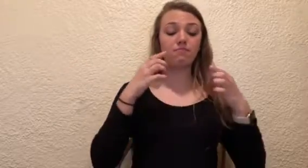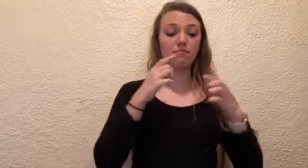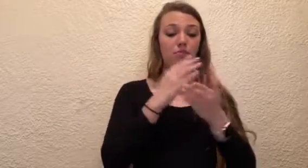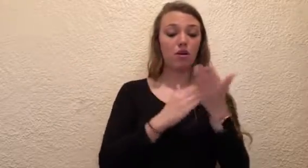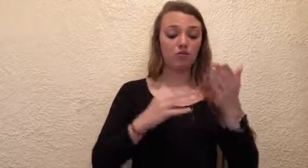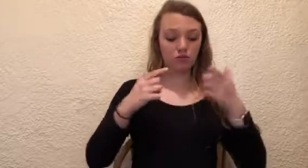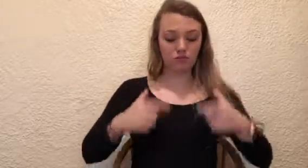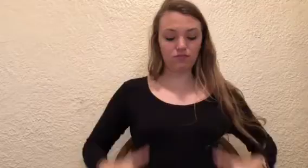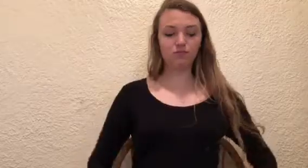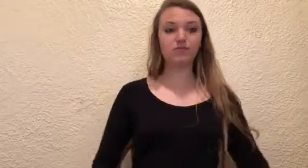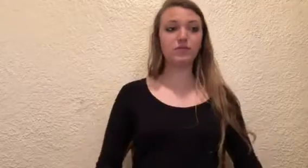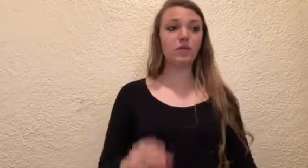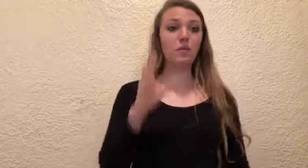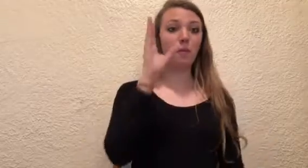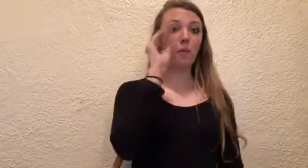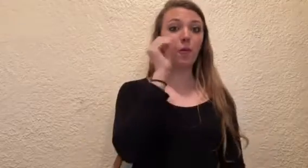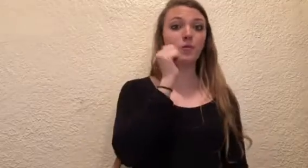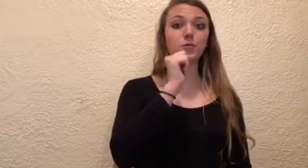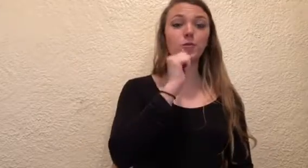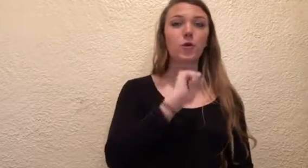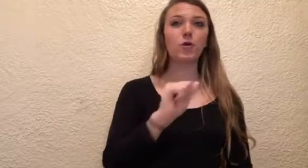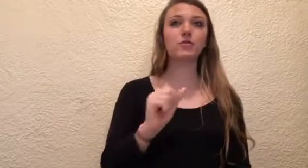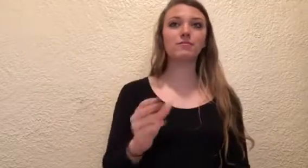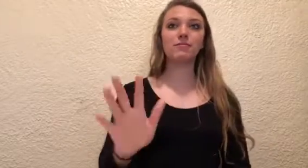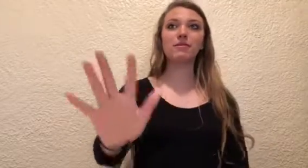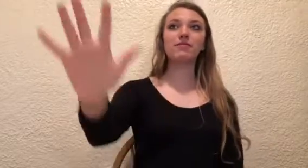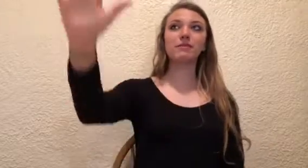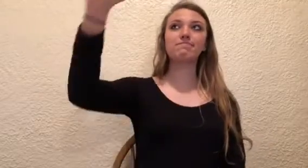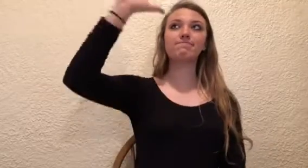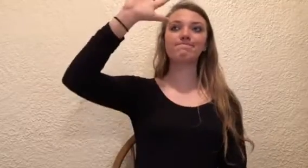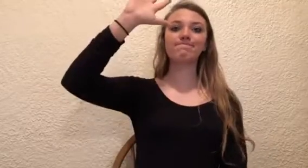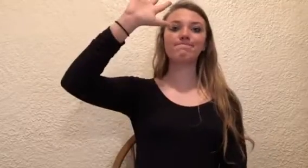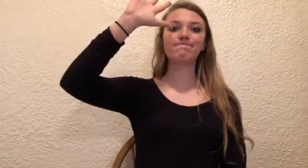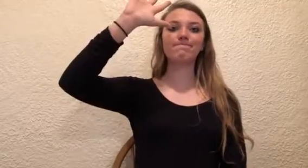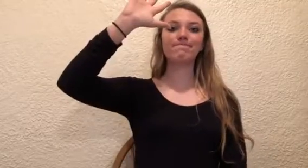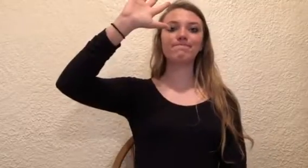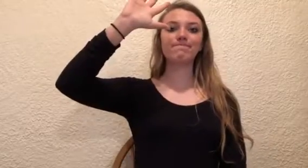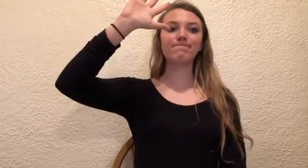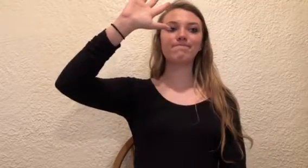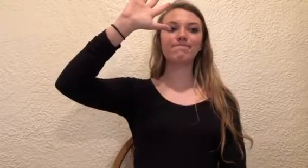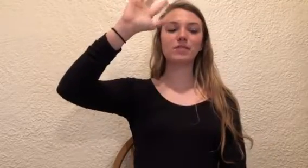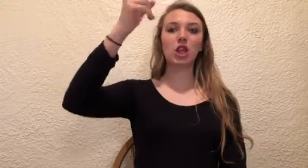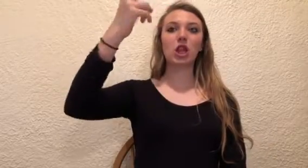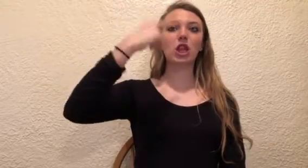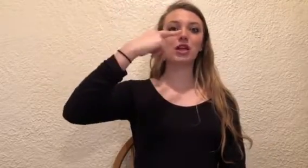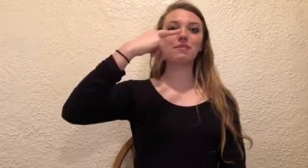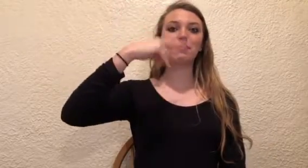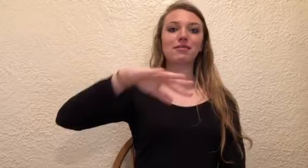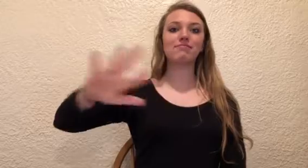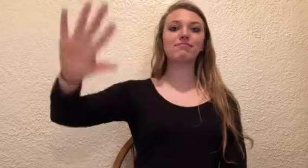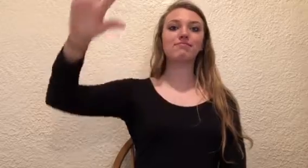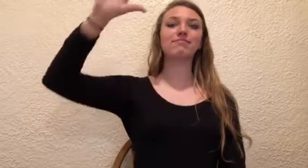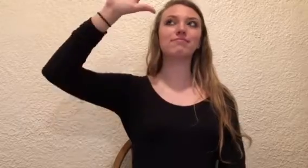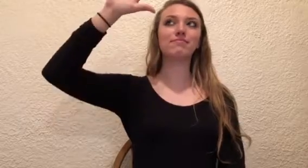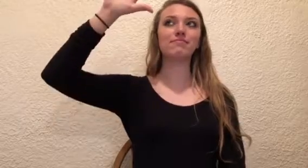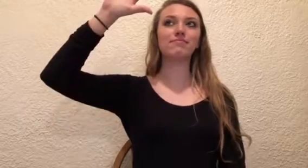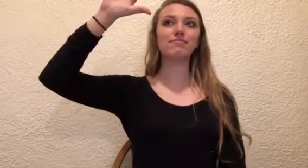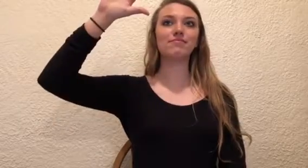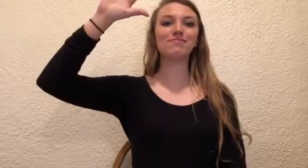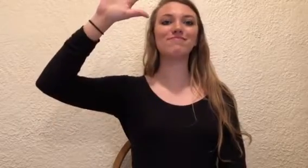Boys and girls, give me 5. Look at me and give me 5. Look at me and give me 5. I like the way